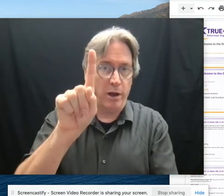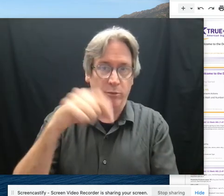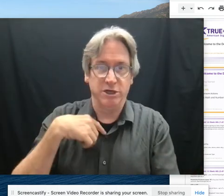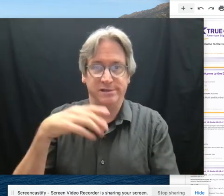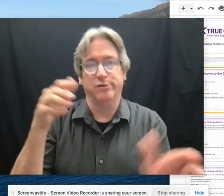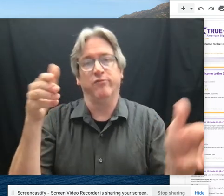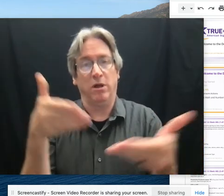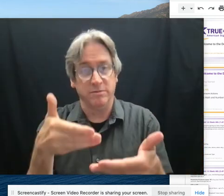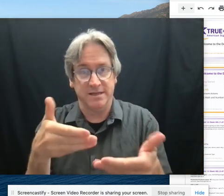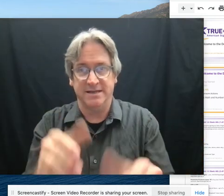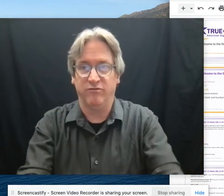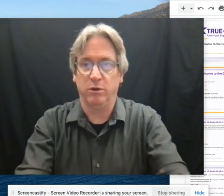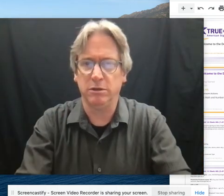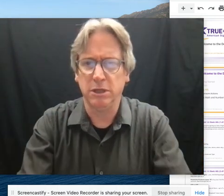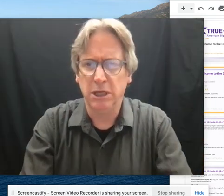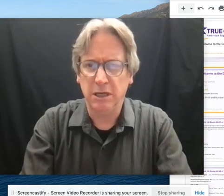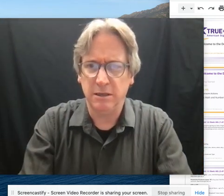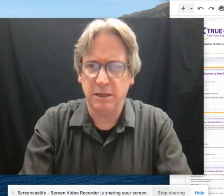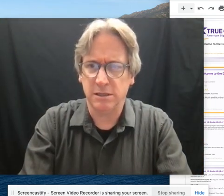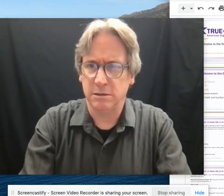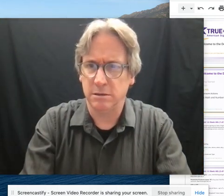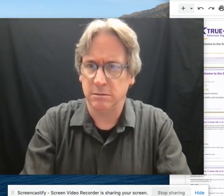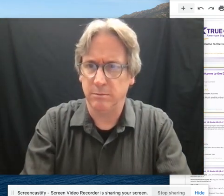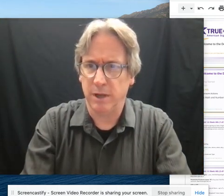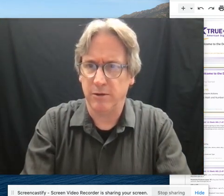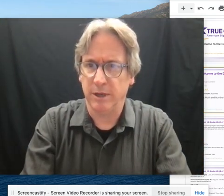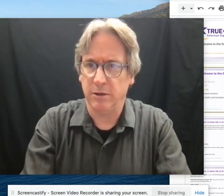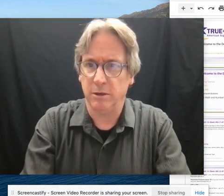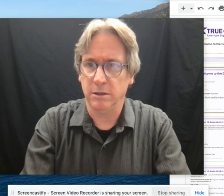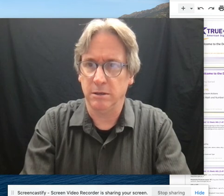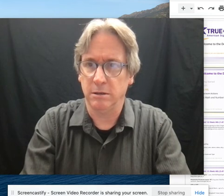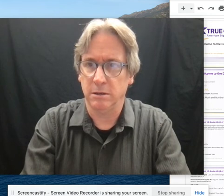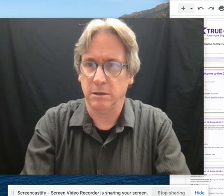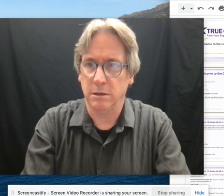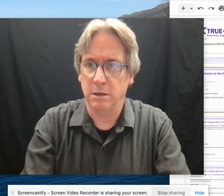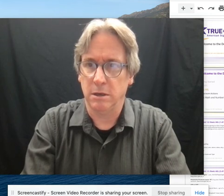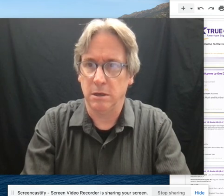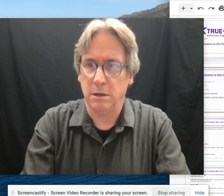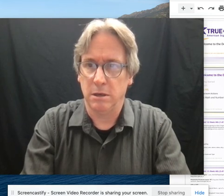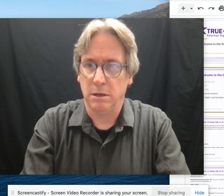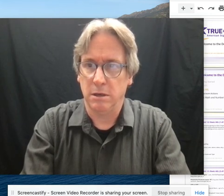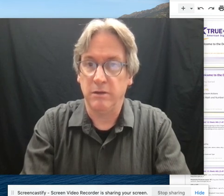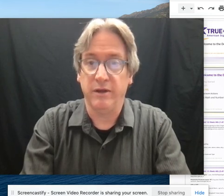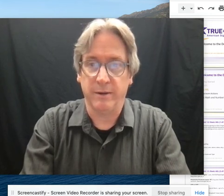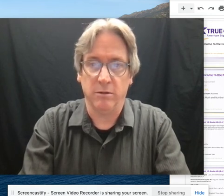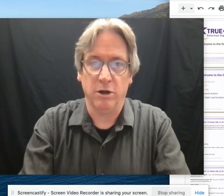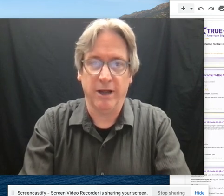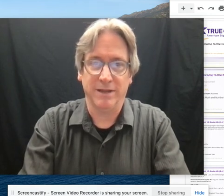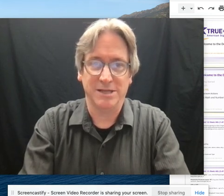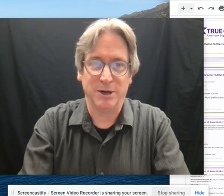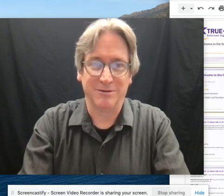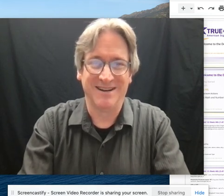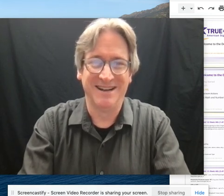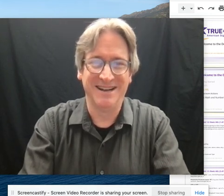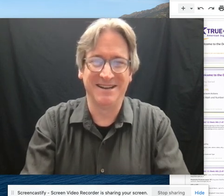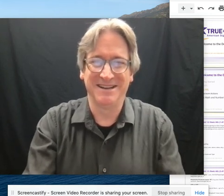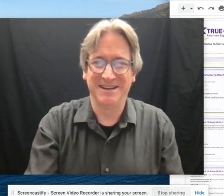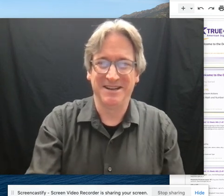Unit 1, which is the sort of welcome to the deaf world. That's bothering me. Hold on. There we go. Okay, that's